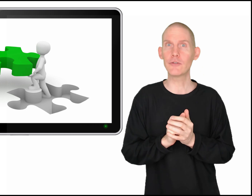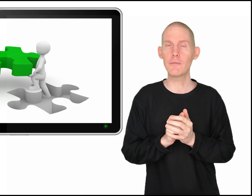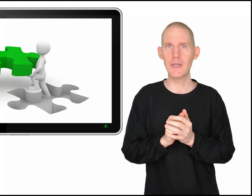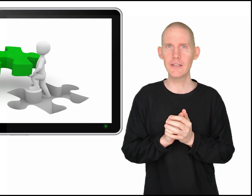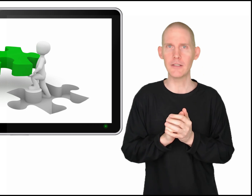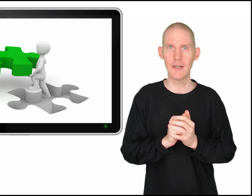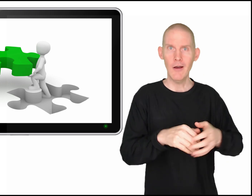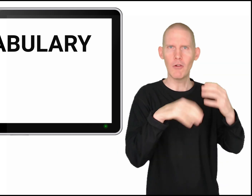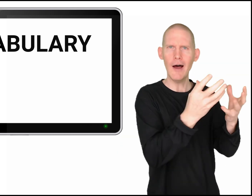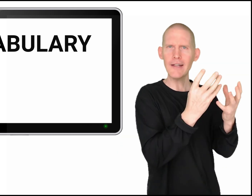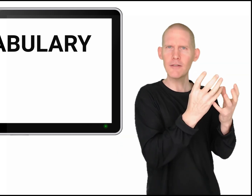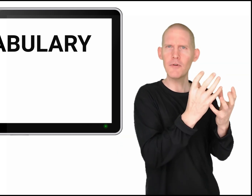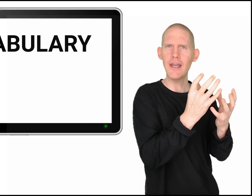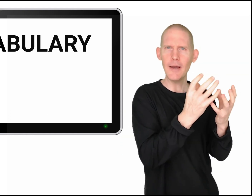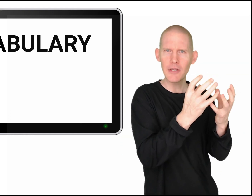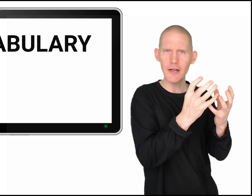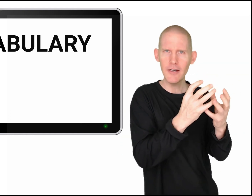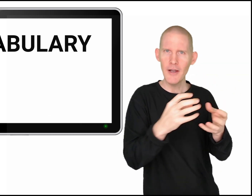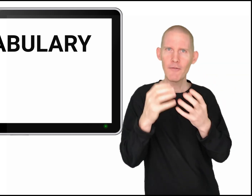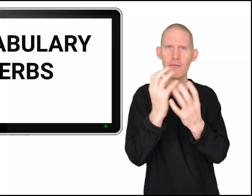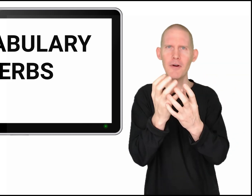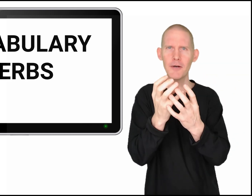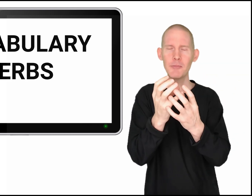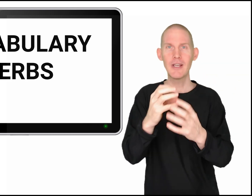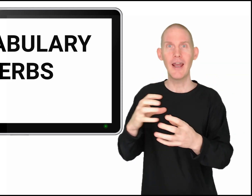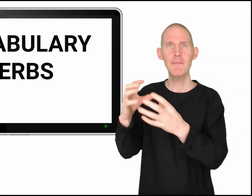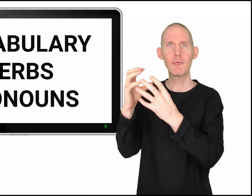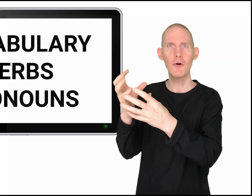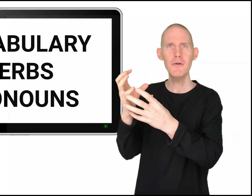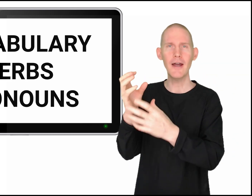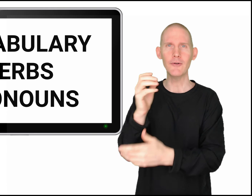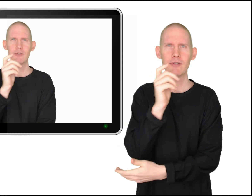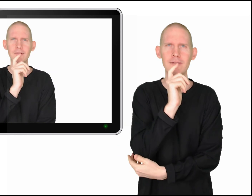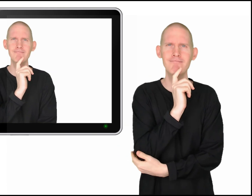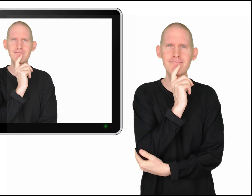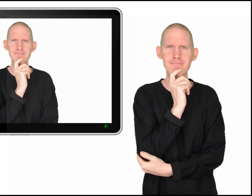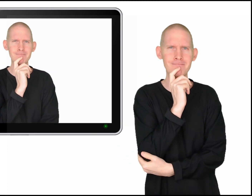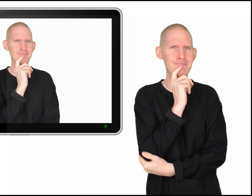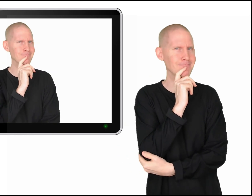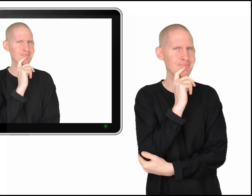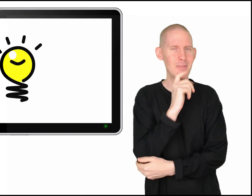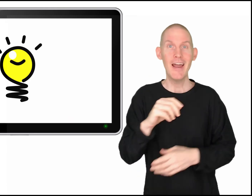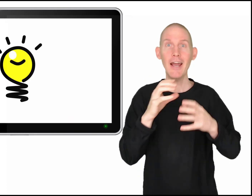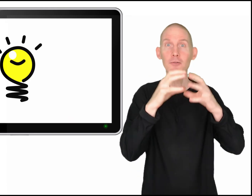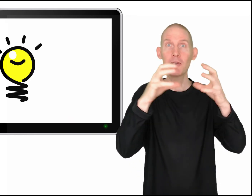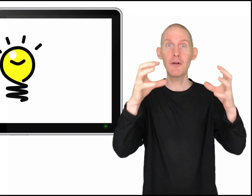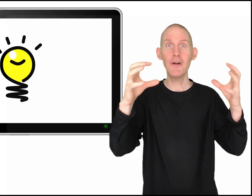puzzle pieces. Lots of vocabulary, verbs, and pronouns. After we learn all